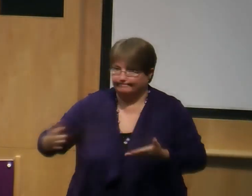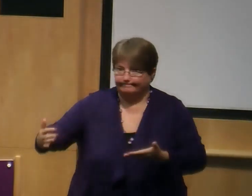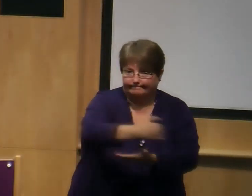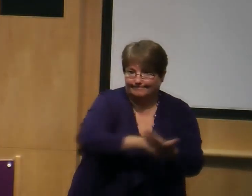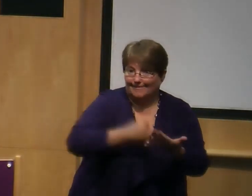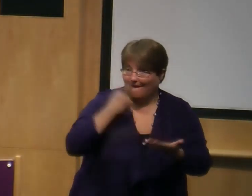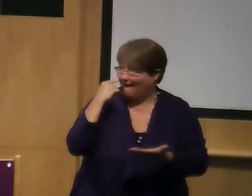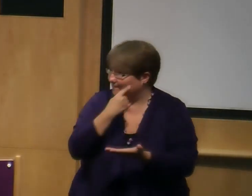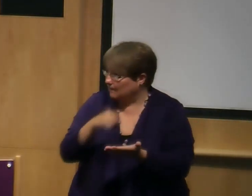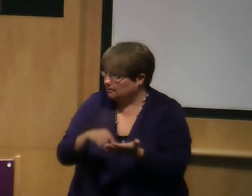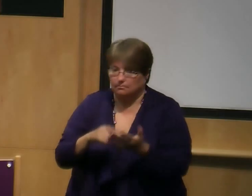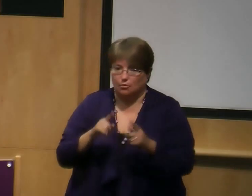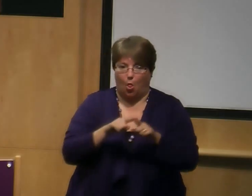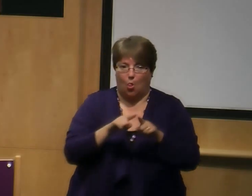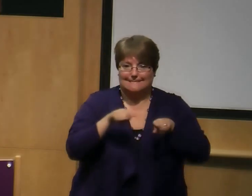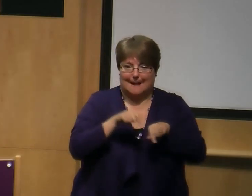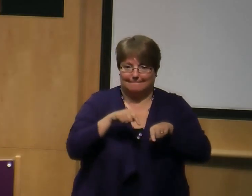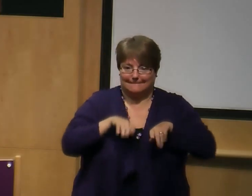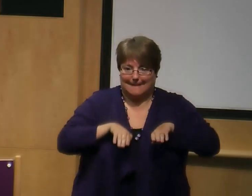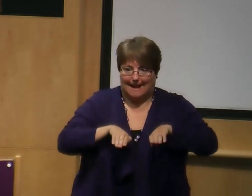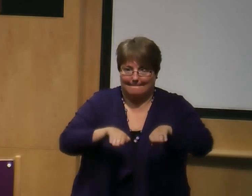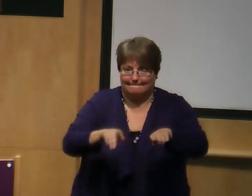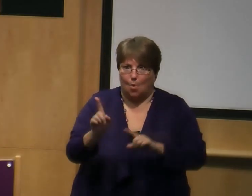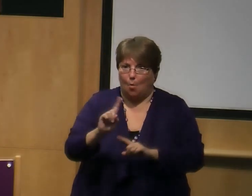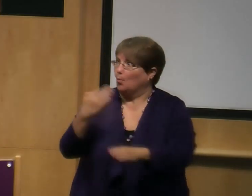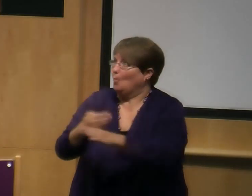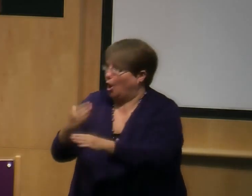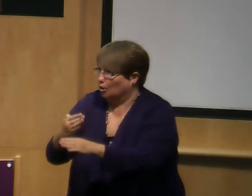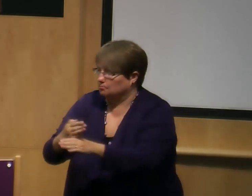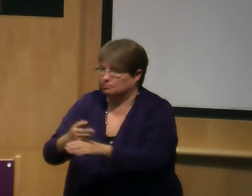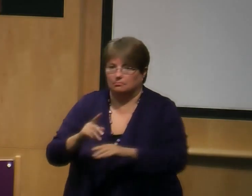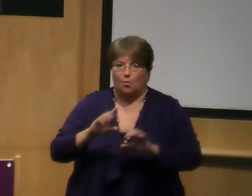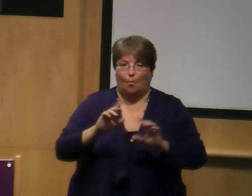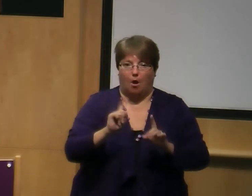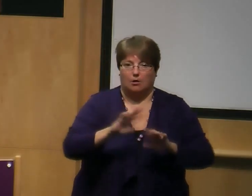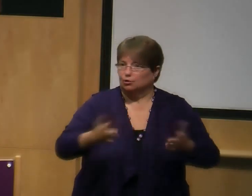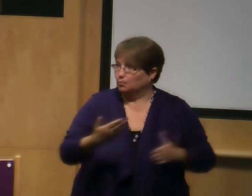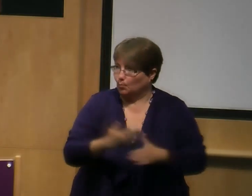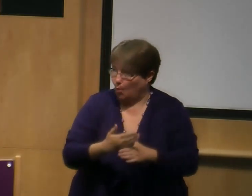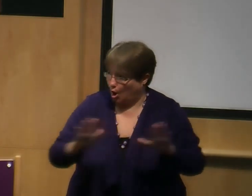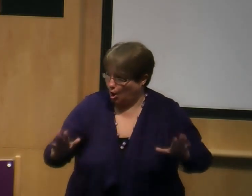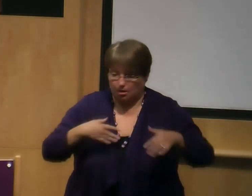At the moment, I'm gathering evidence for research and gathering the evidence to see what does work, what doesn't work,